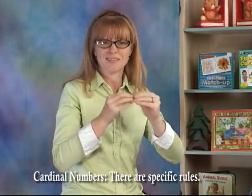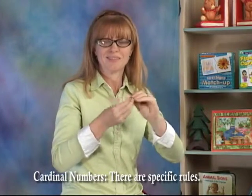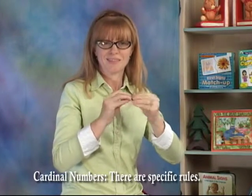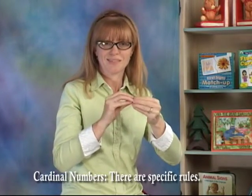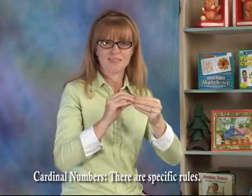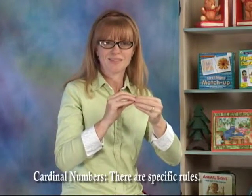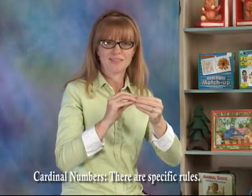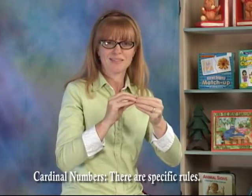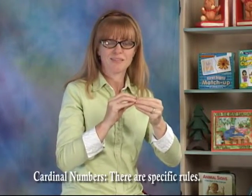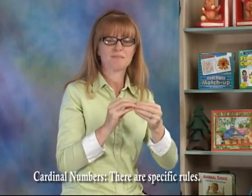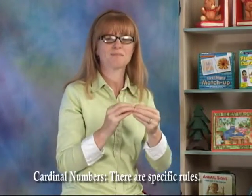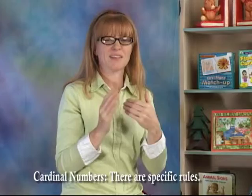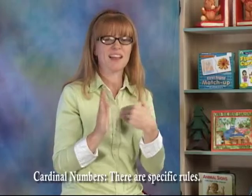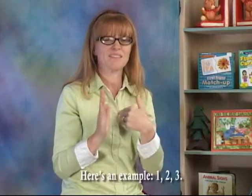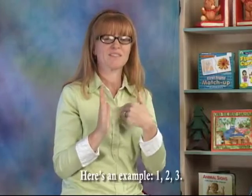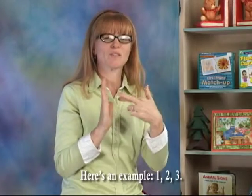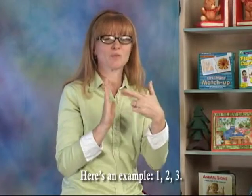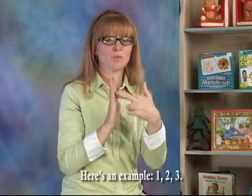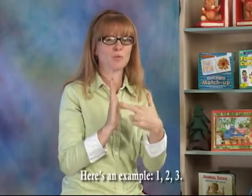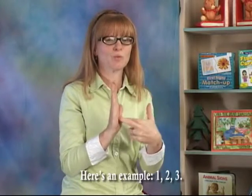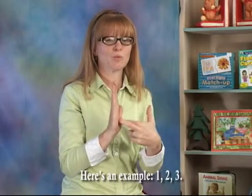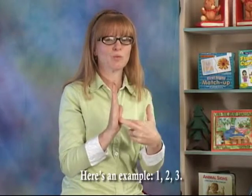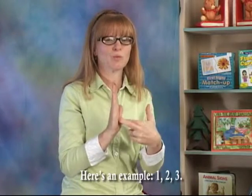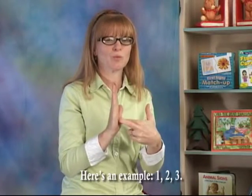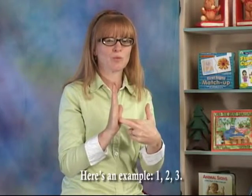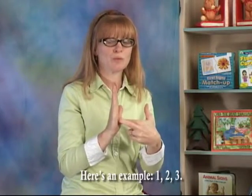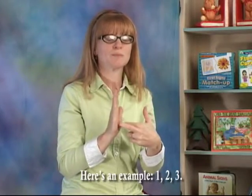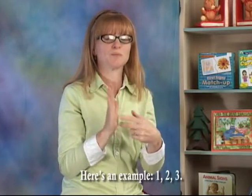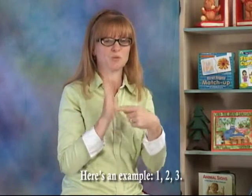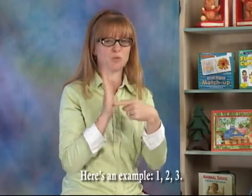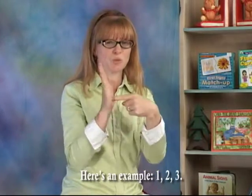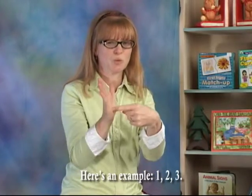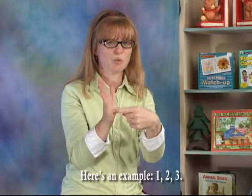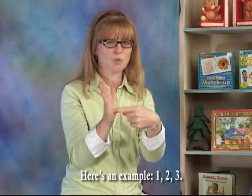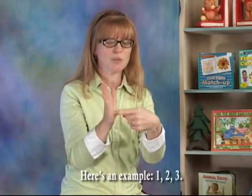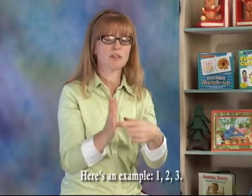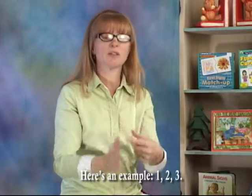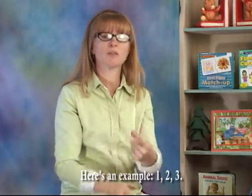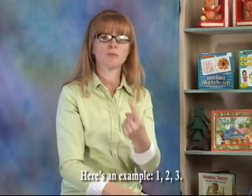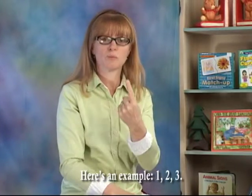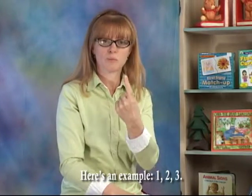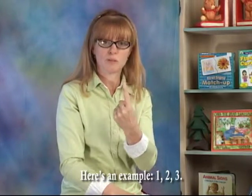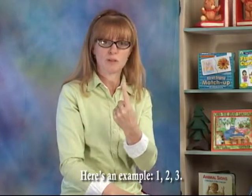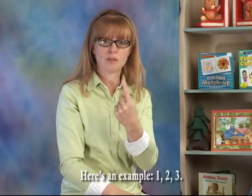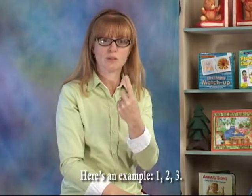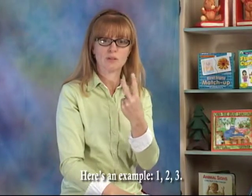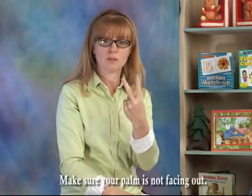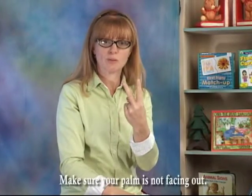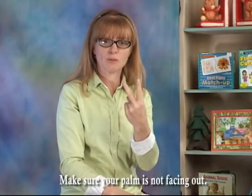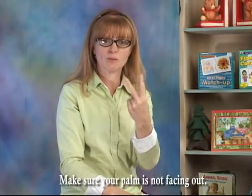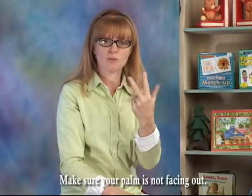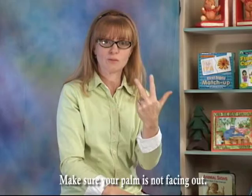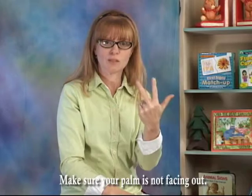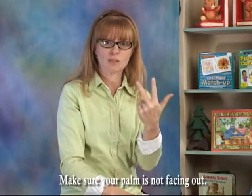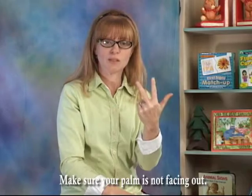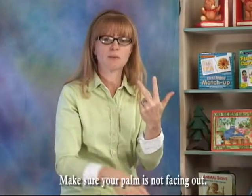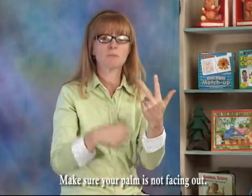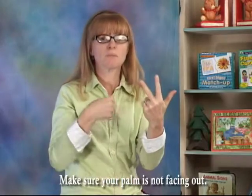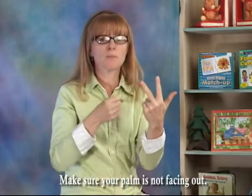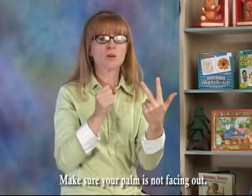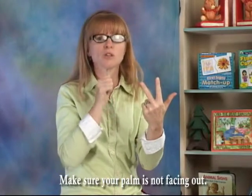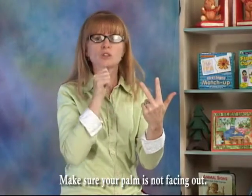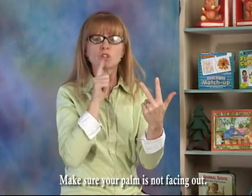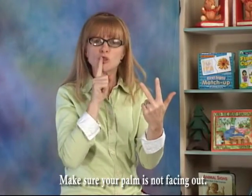Cardinal numbers. There are specific rules. Here's an example. 1,